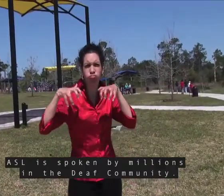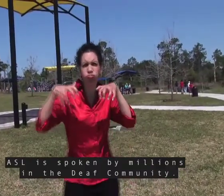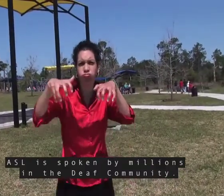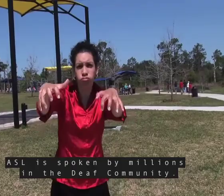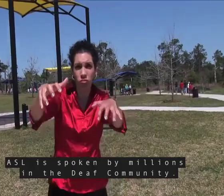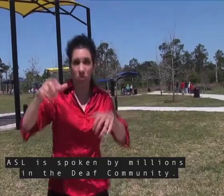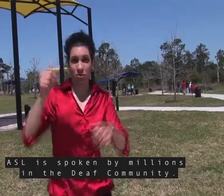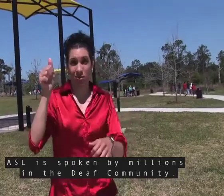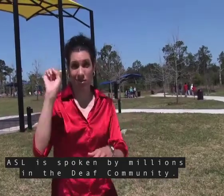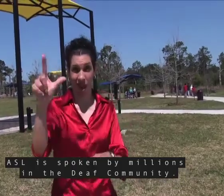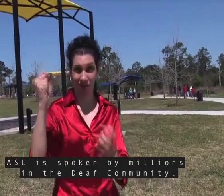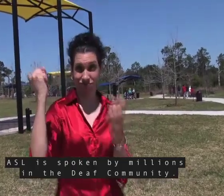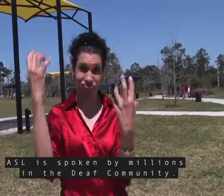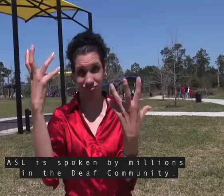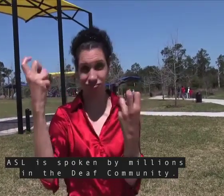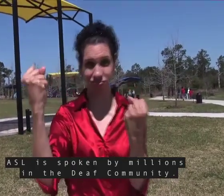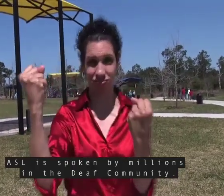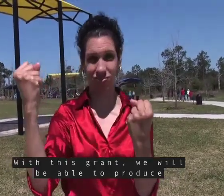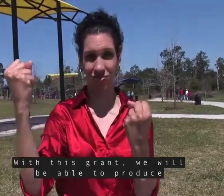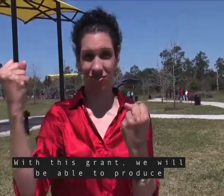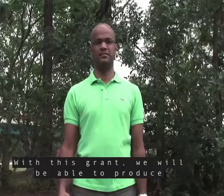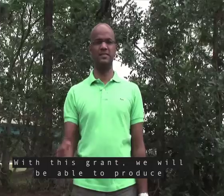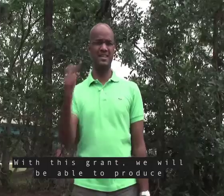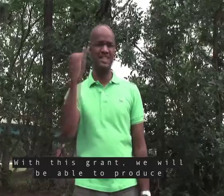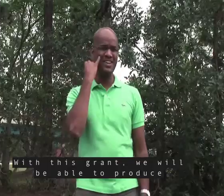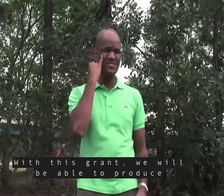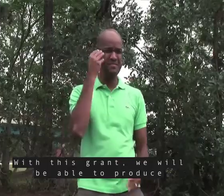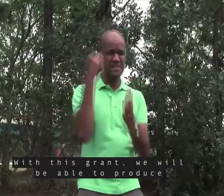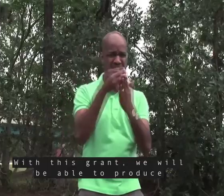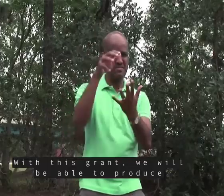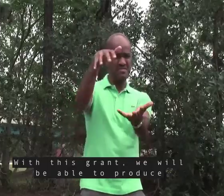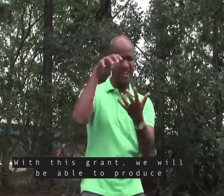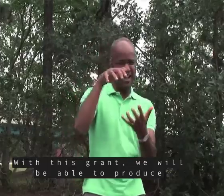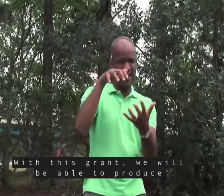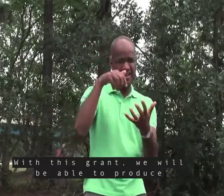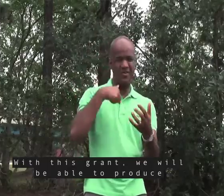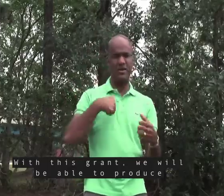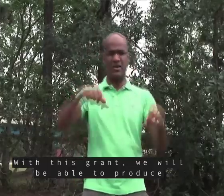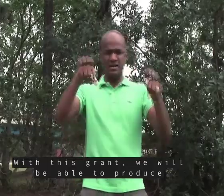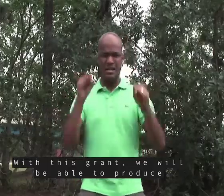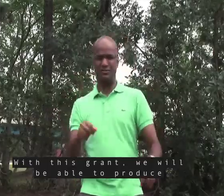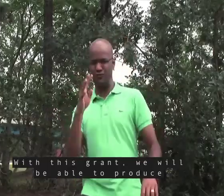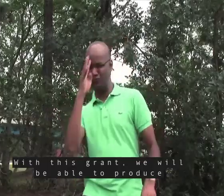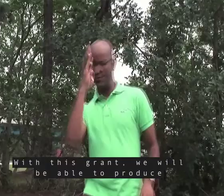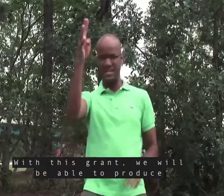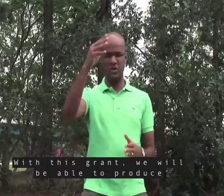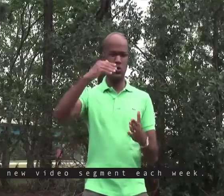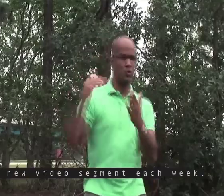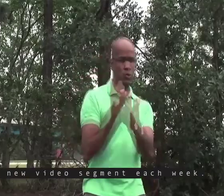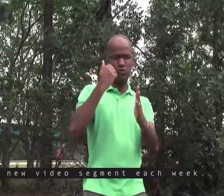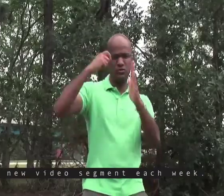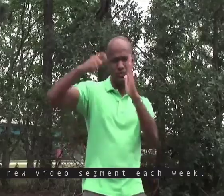millions in the Deaf community. With this grant, we'll be able to produce a new video segment